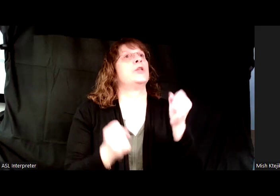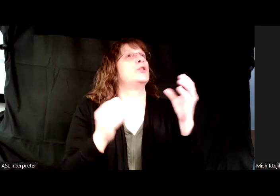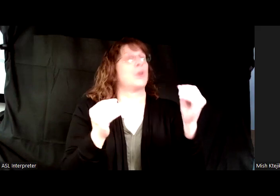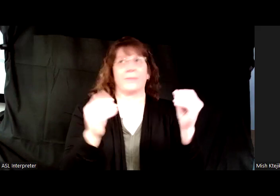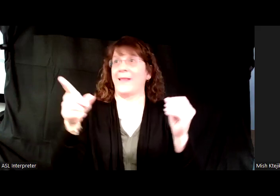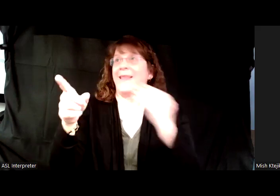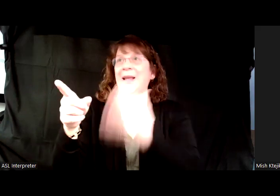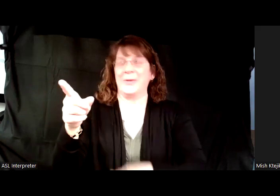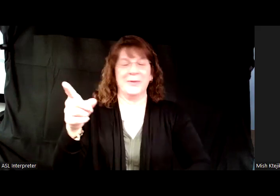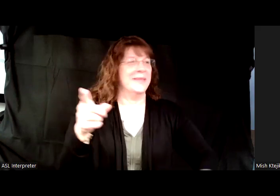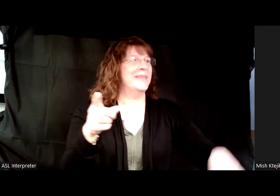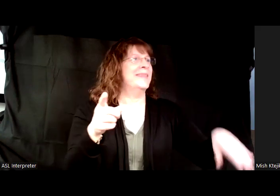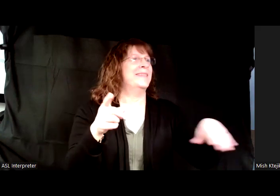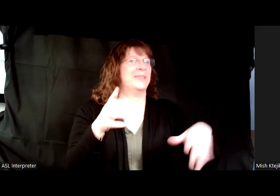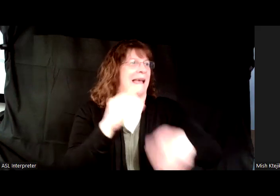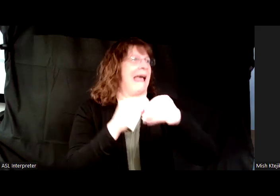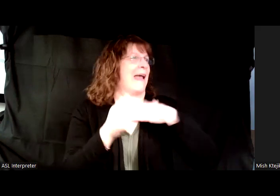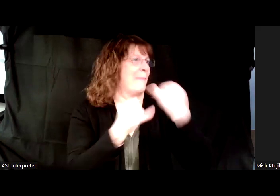Adams?